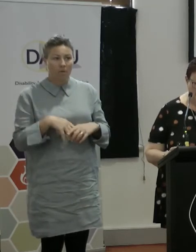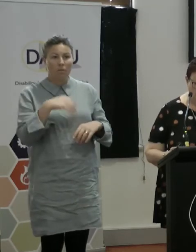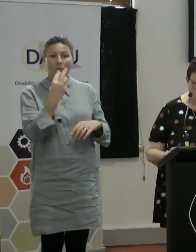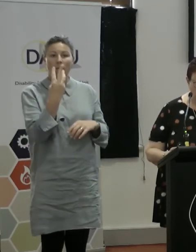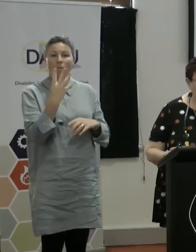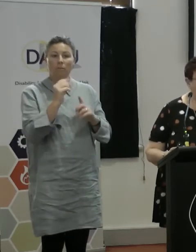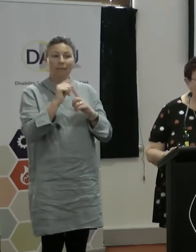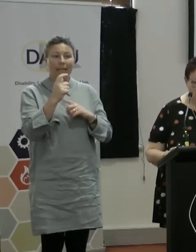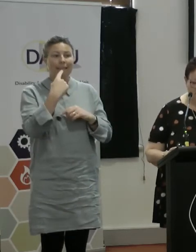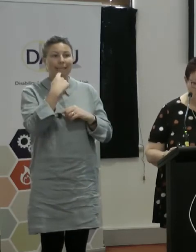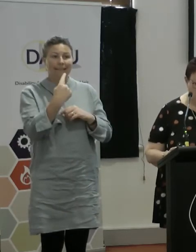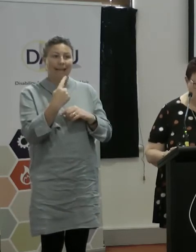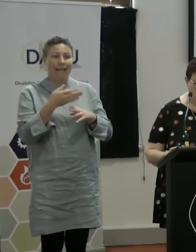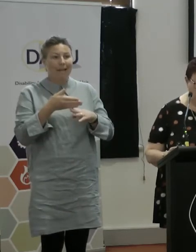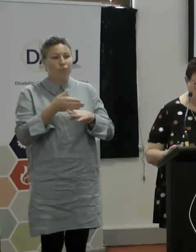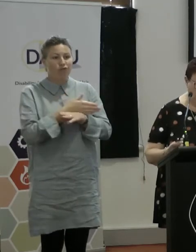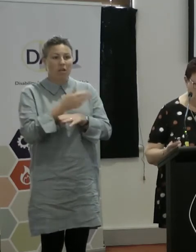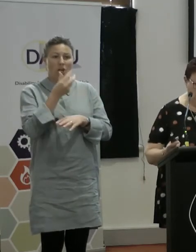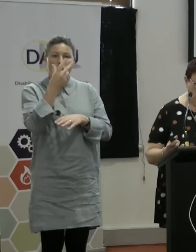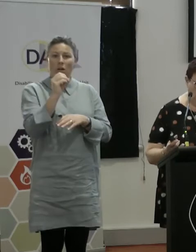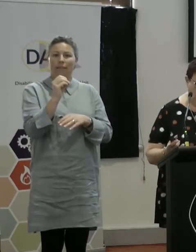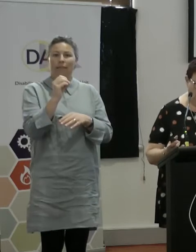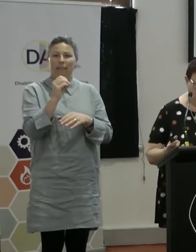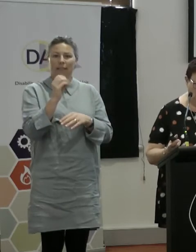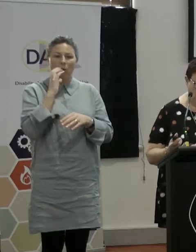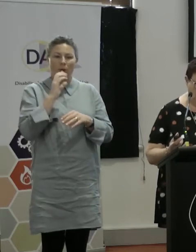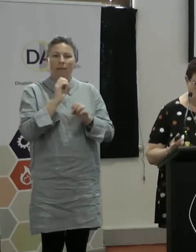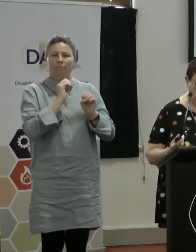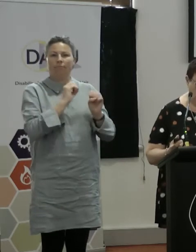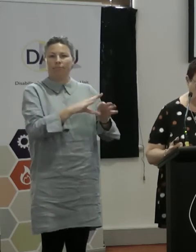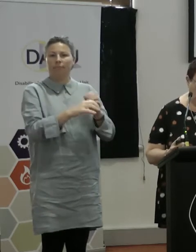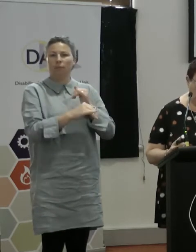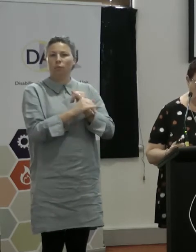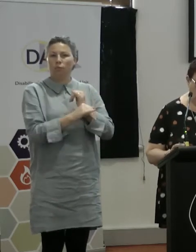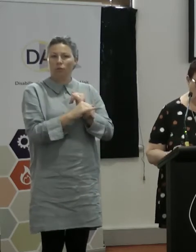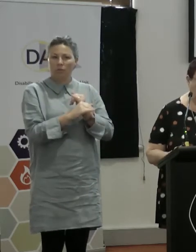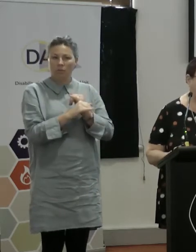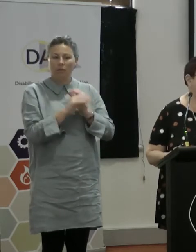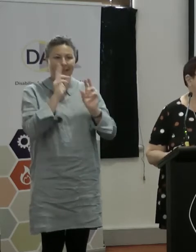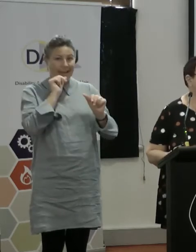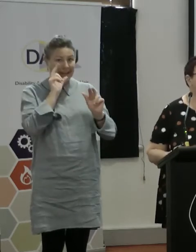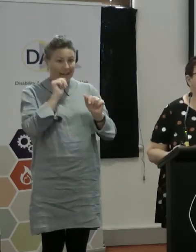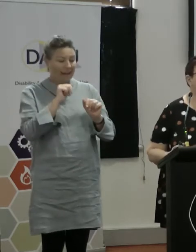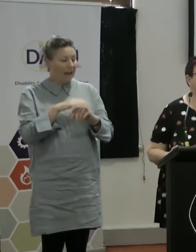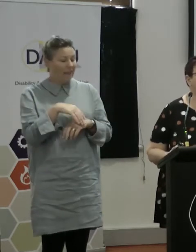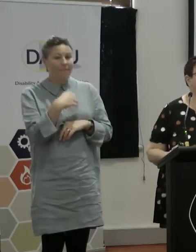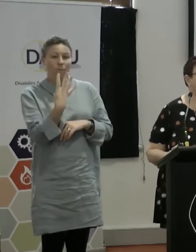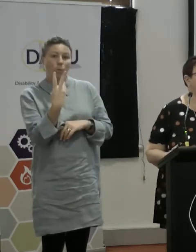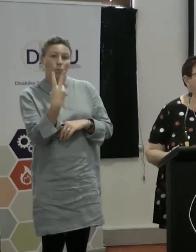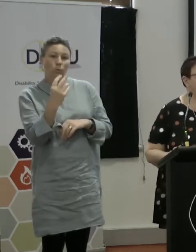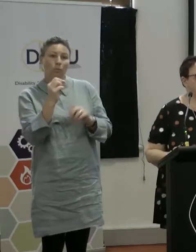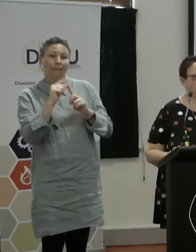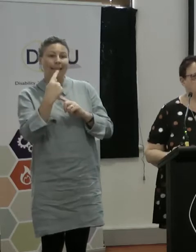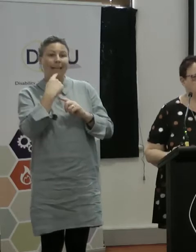34% said it was pre-1990 in institutional care, and also that 32.4% said the abuse had happened in a